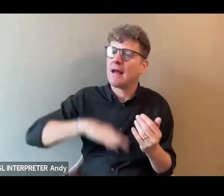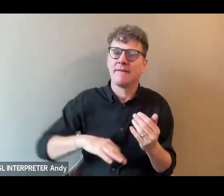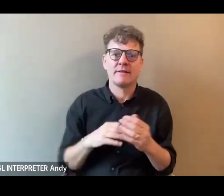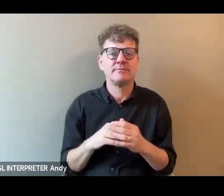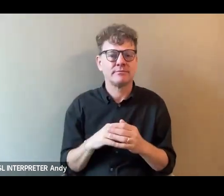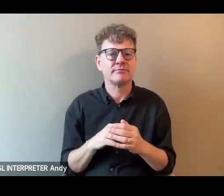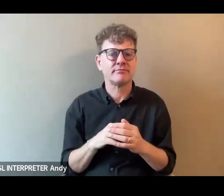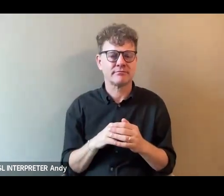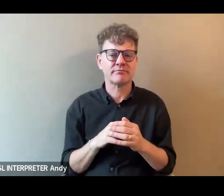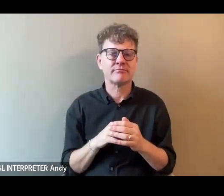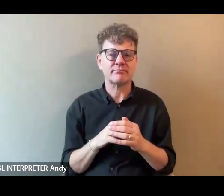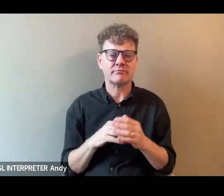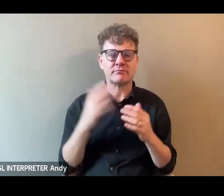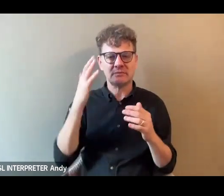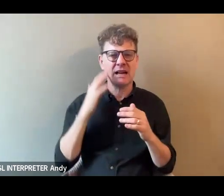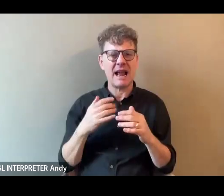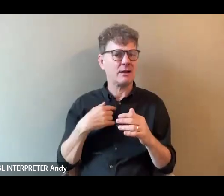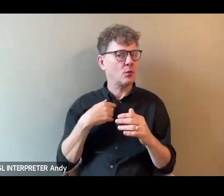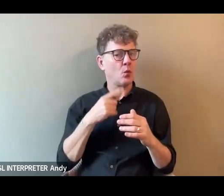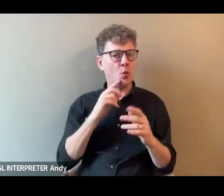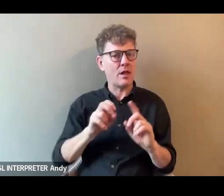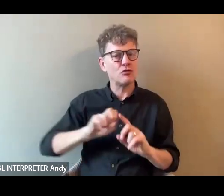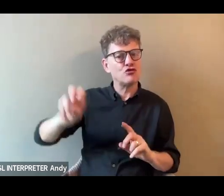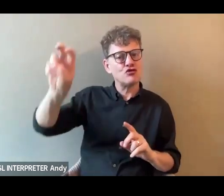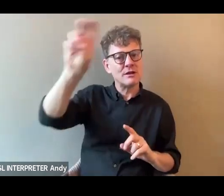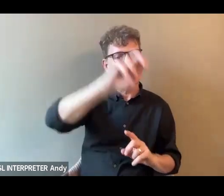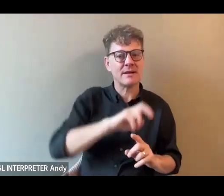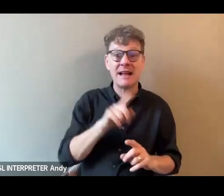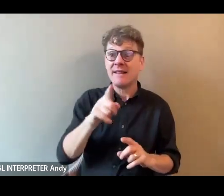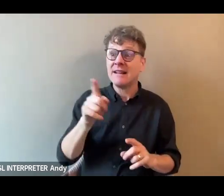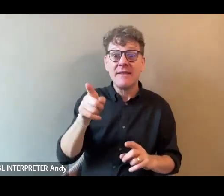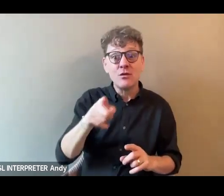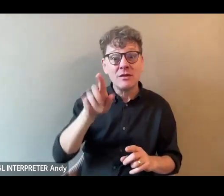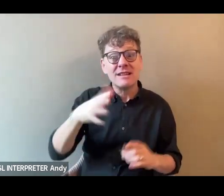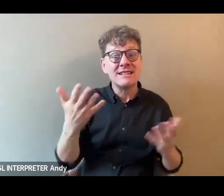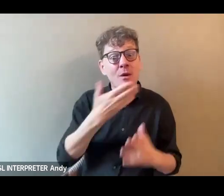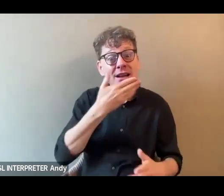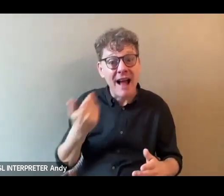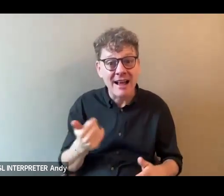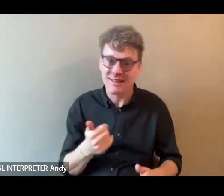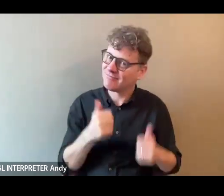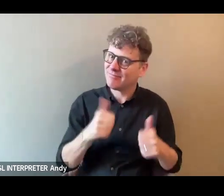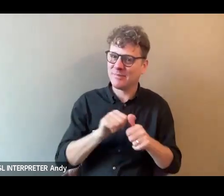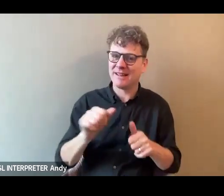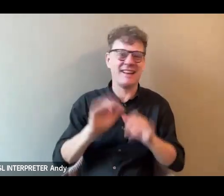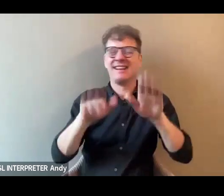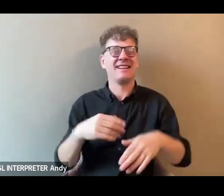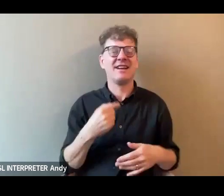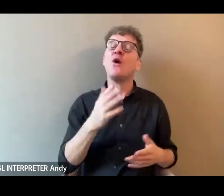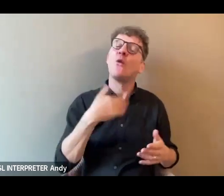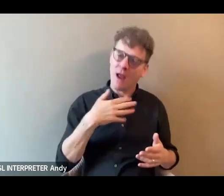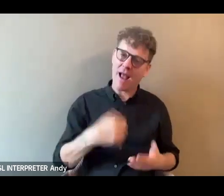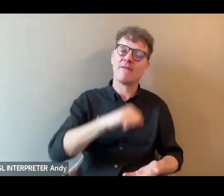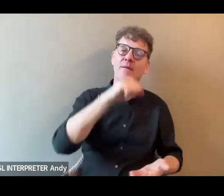love a road trip, so if you want us to come somewhere nice as well, that's always better. Yes. But no, we've got a budget to come and bring the headsets to